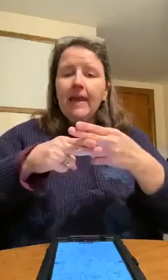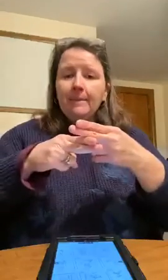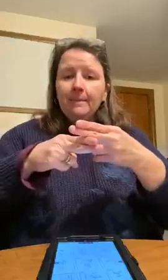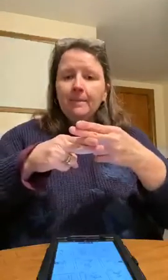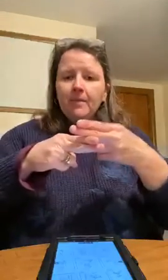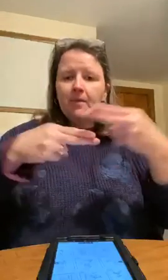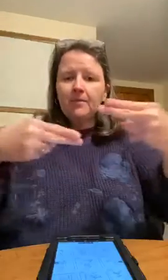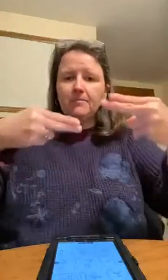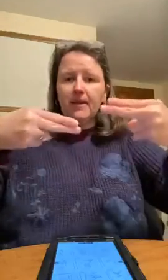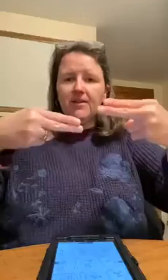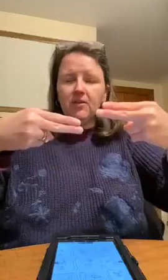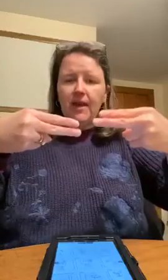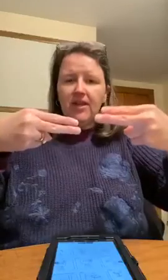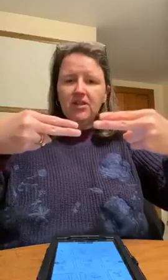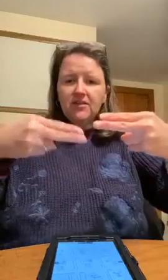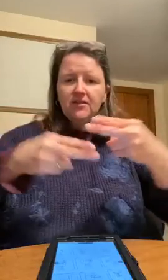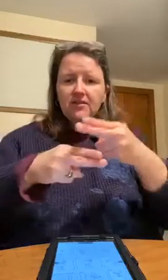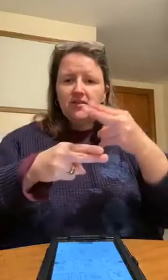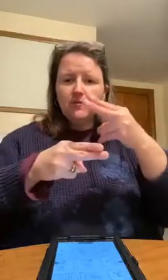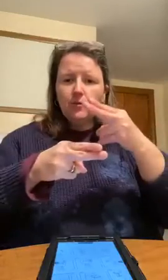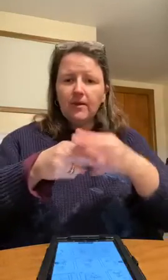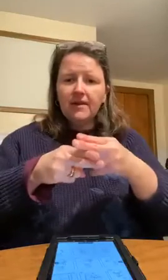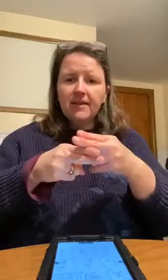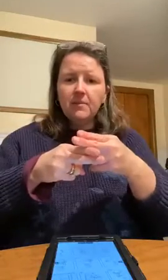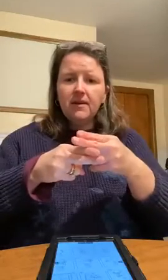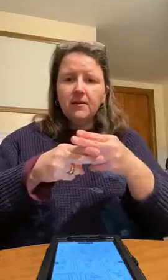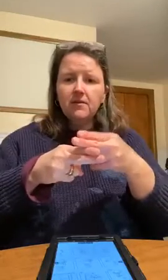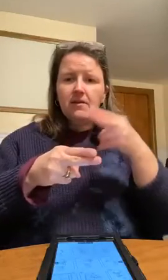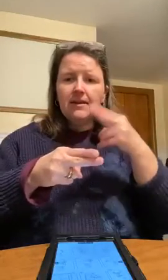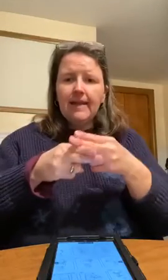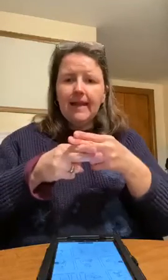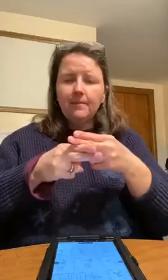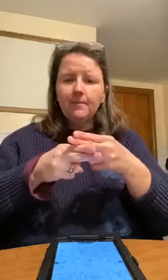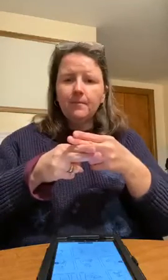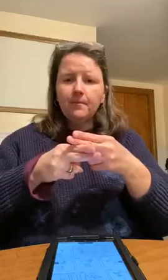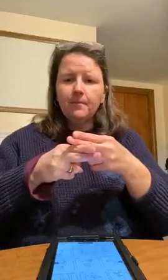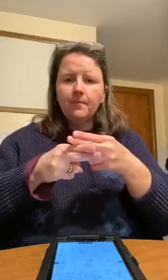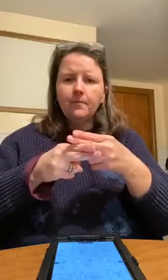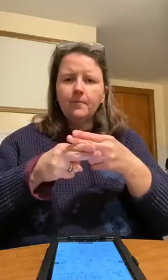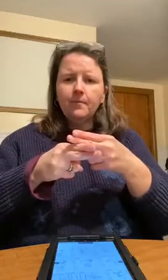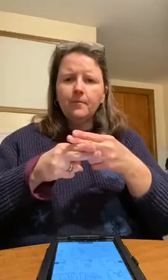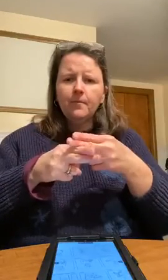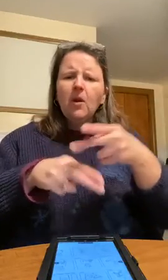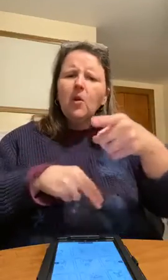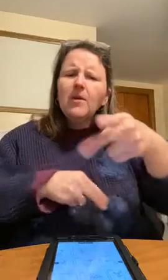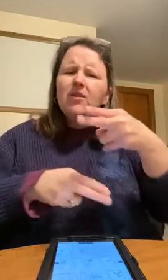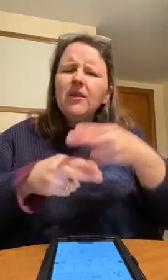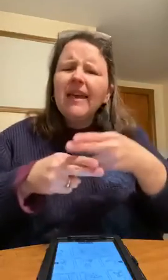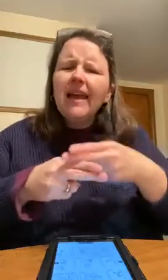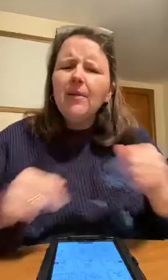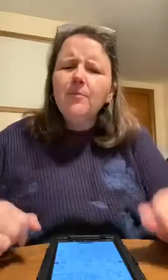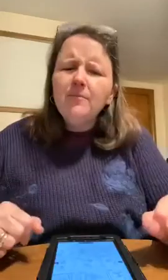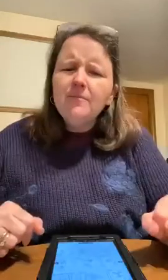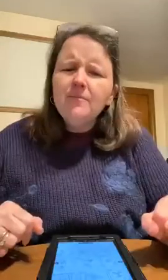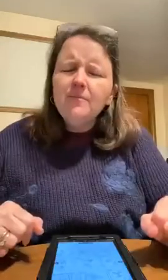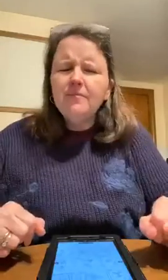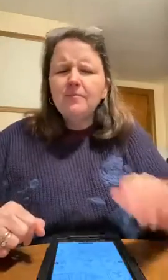Name. So make 2 H's. Put one on top of the other. Name. What's your name?